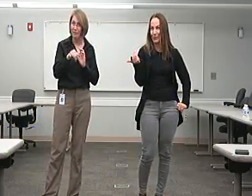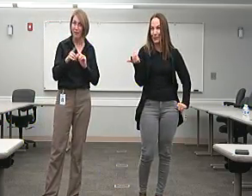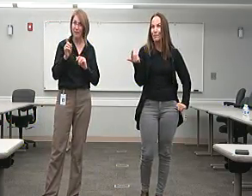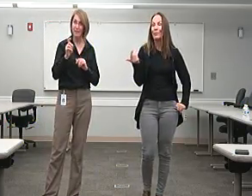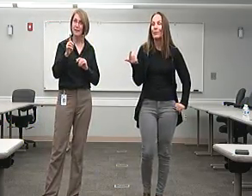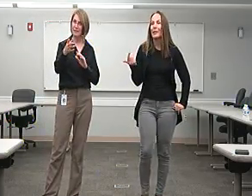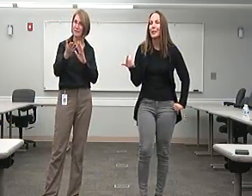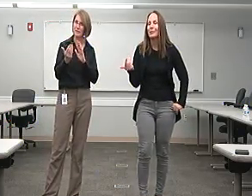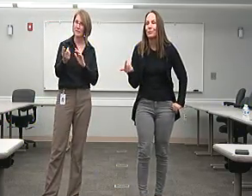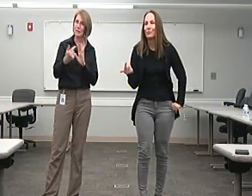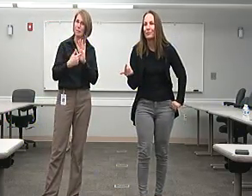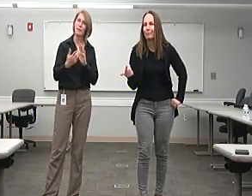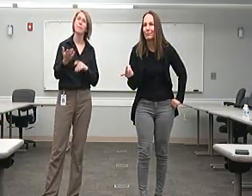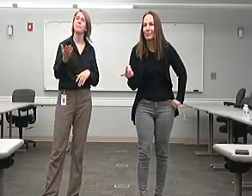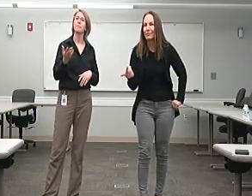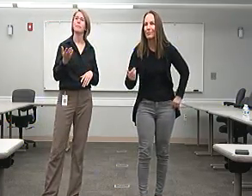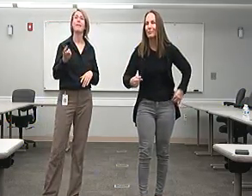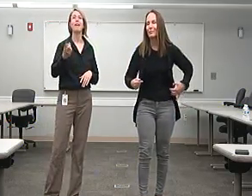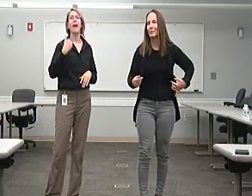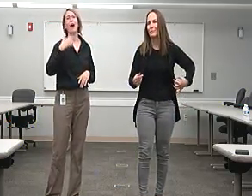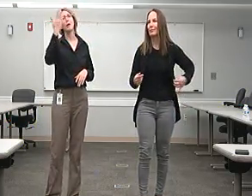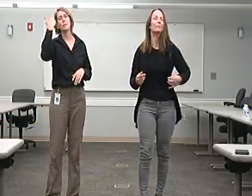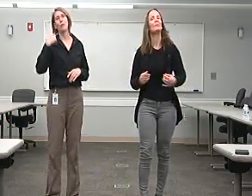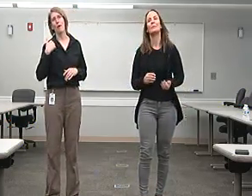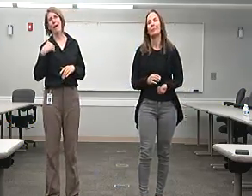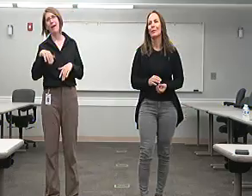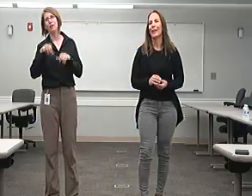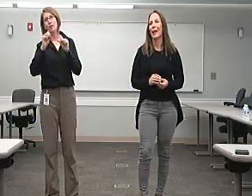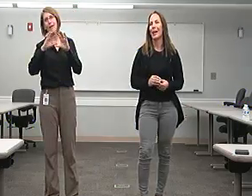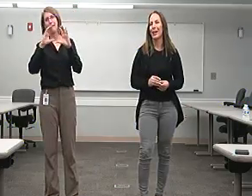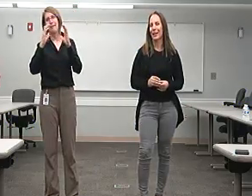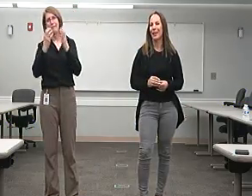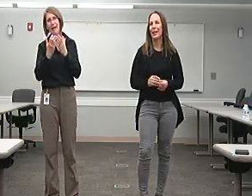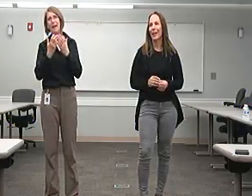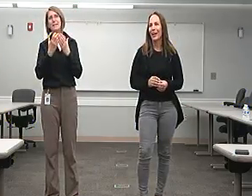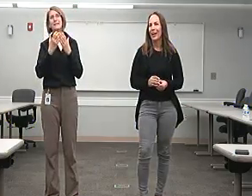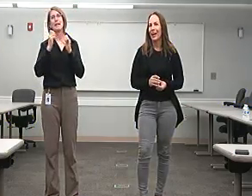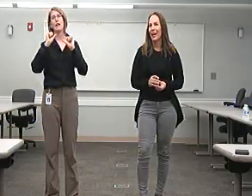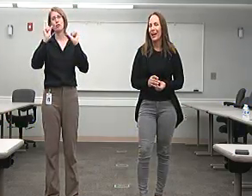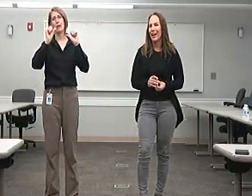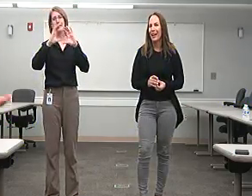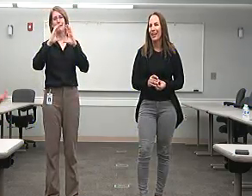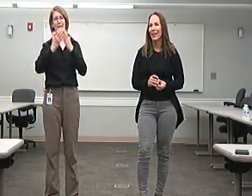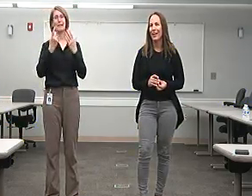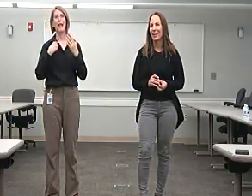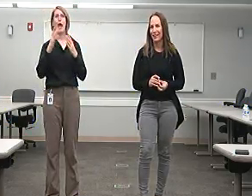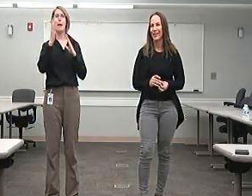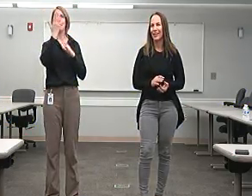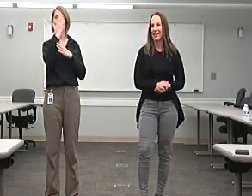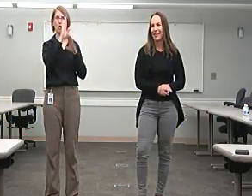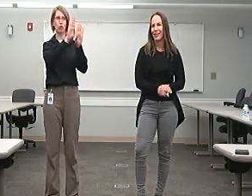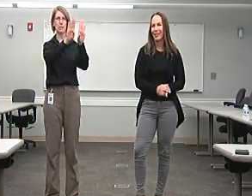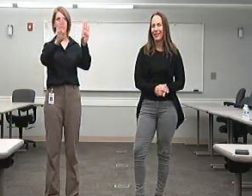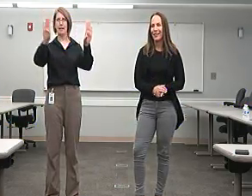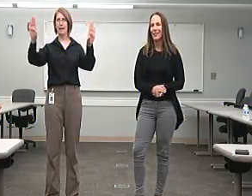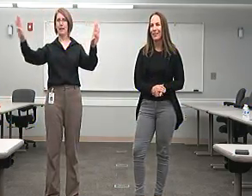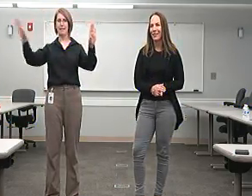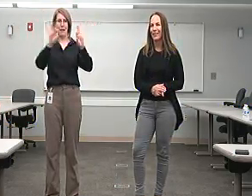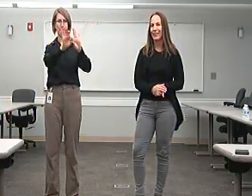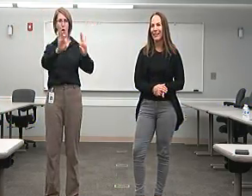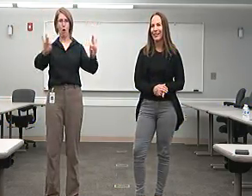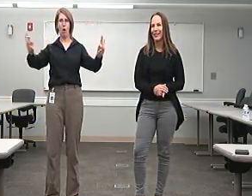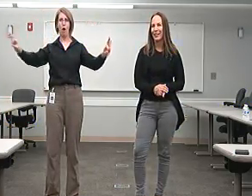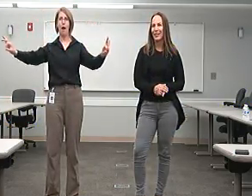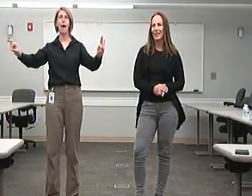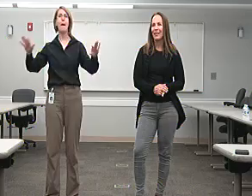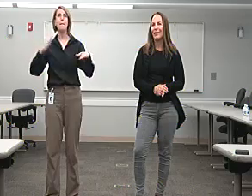to take an exercise class, like a bar class, so there was mirrors, and Bella always came with me. She was like 2.5, and she would walk up to the